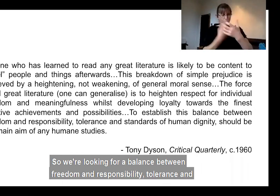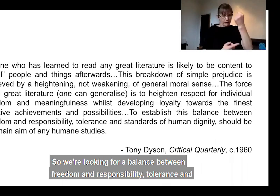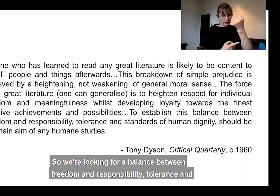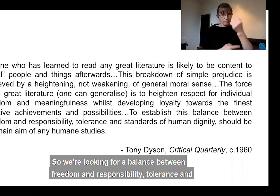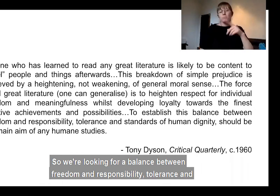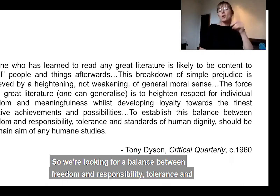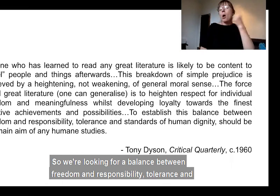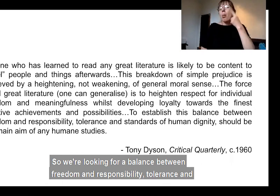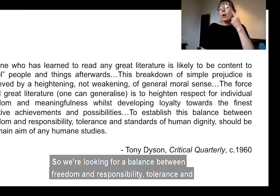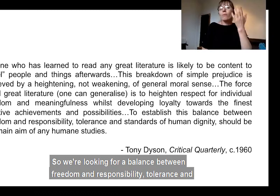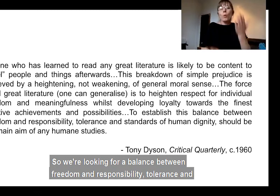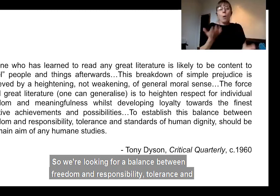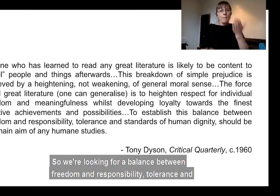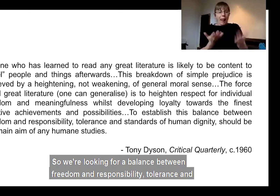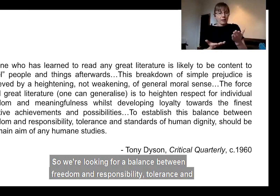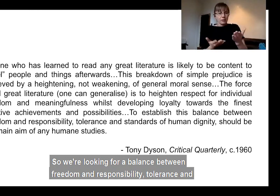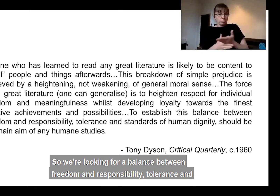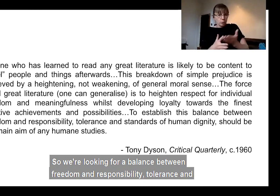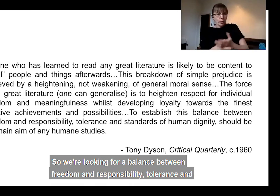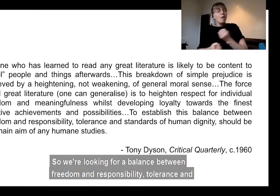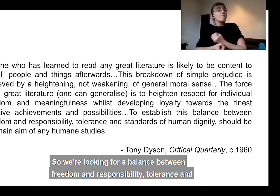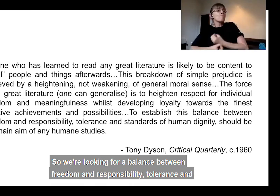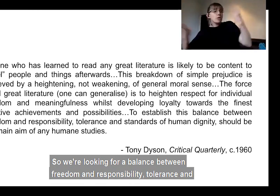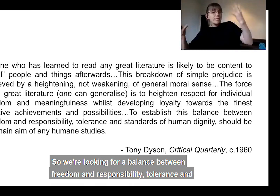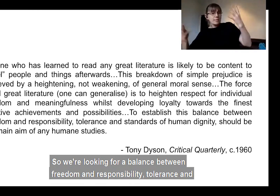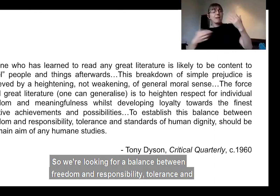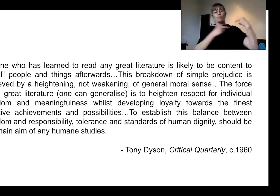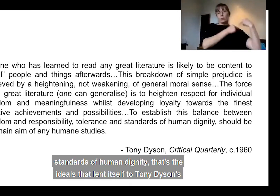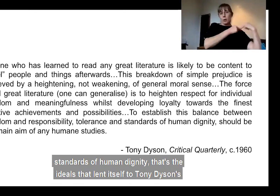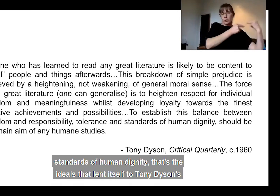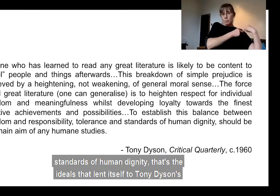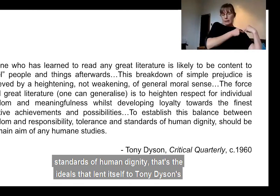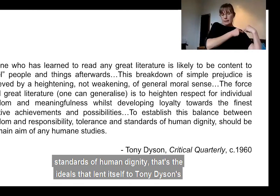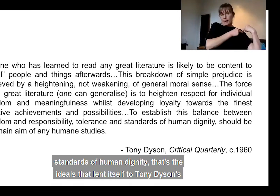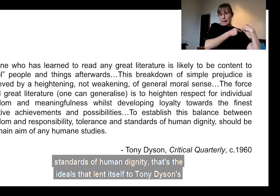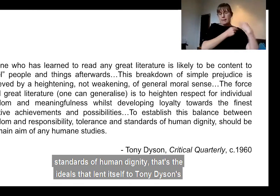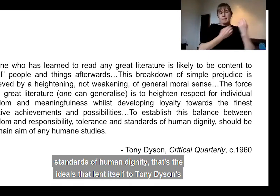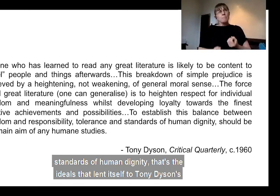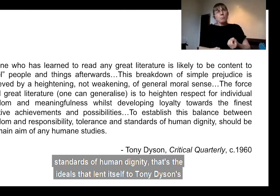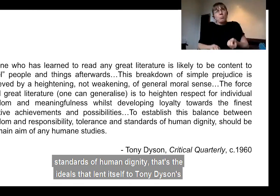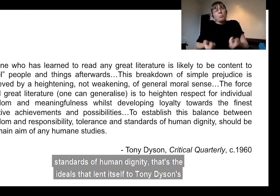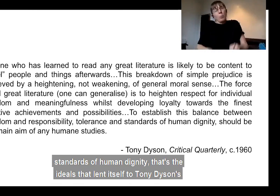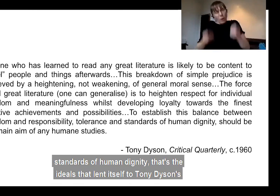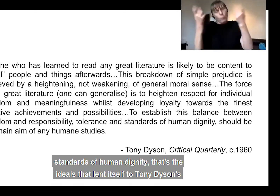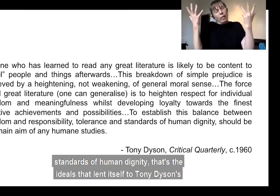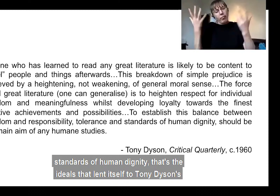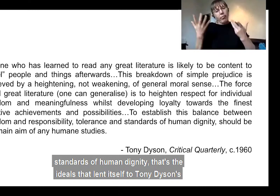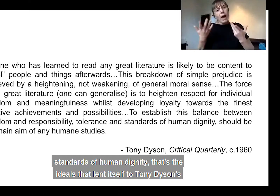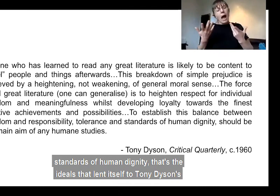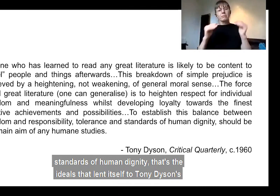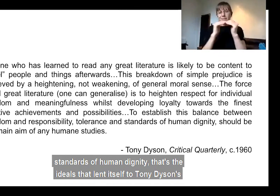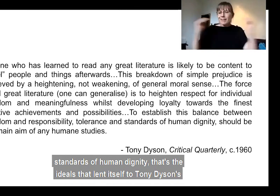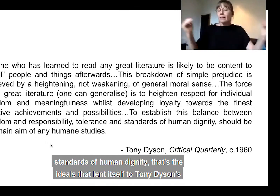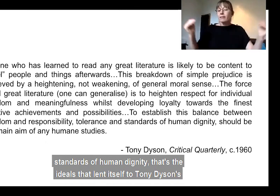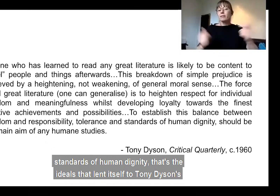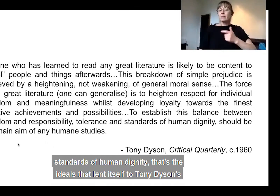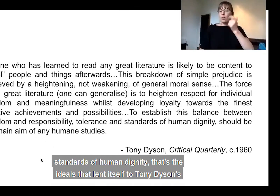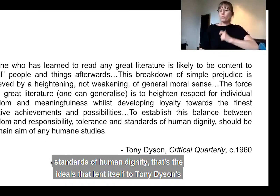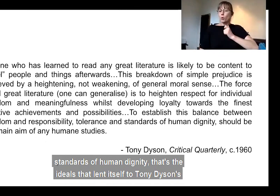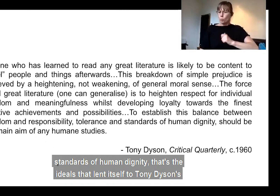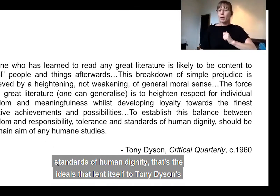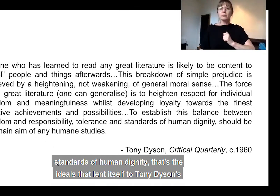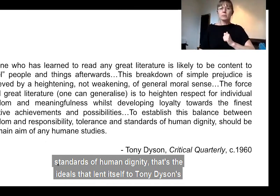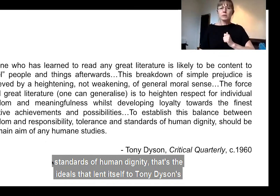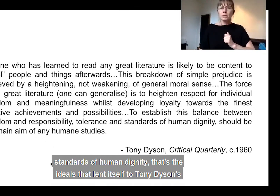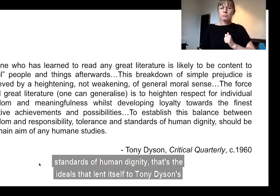for a balance between freedom and responsibility, tolerance and standards of human dignity. That's